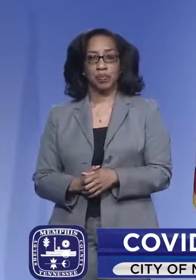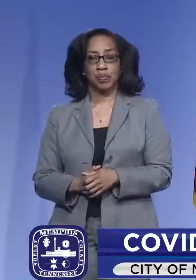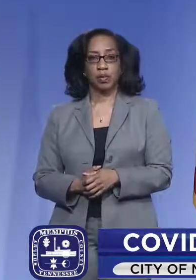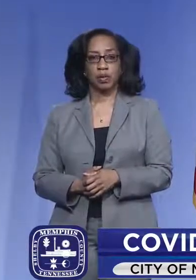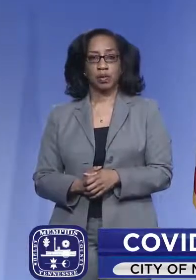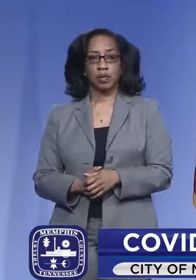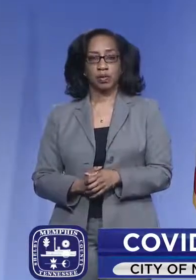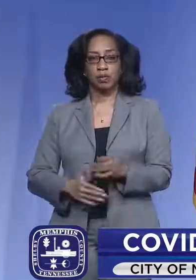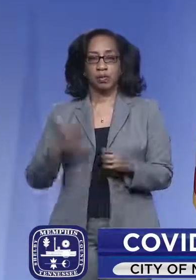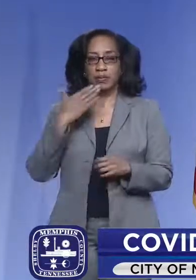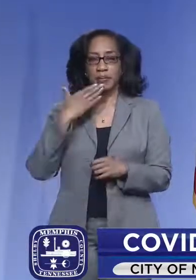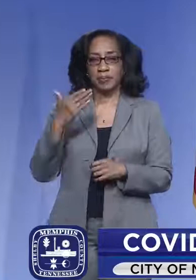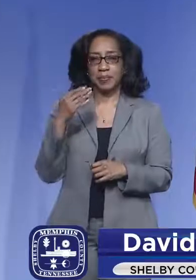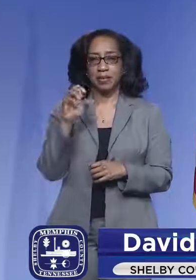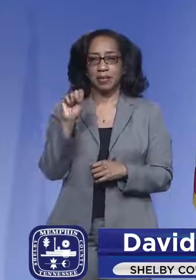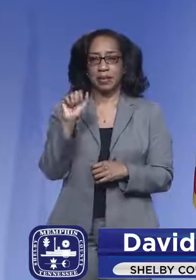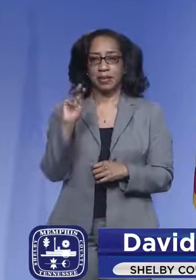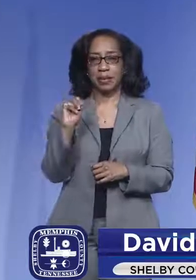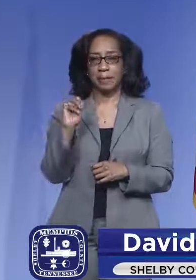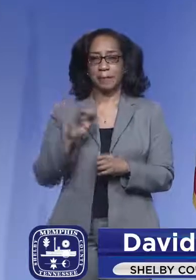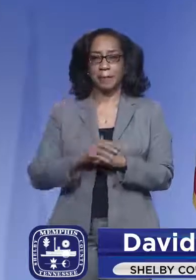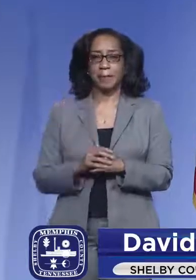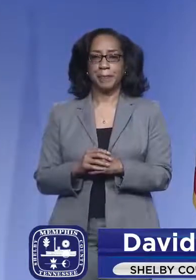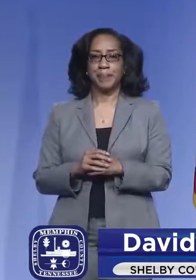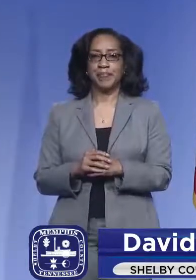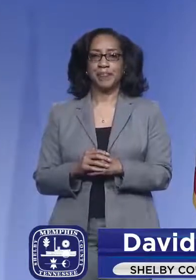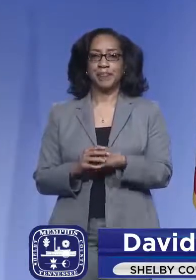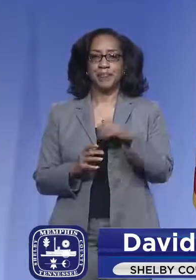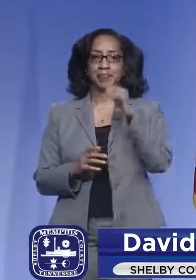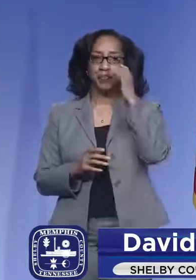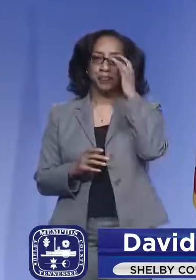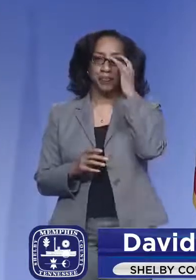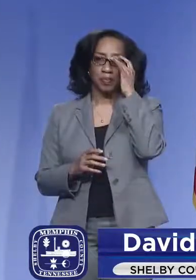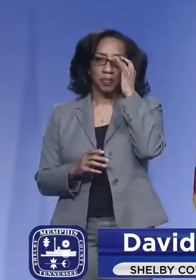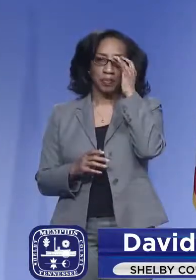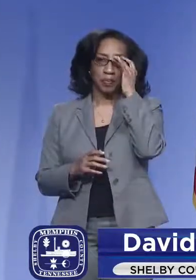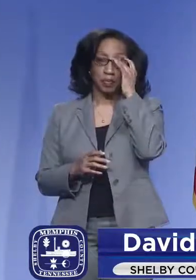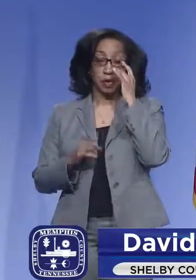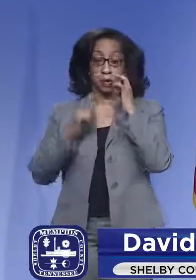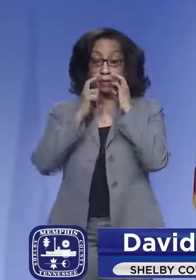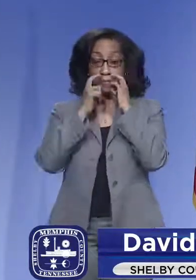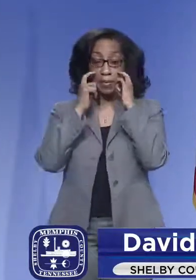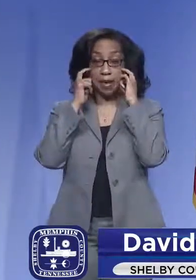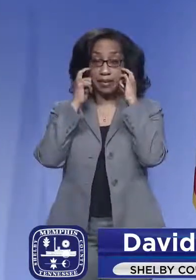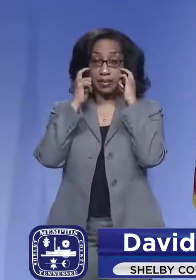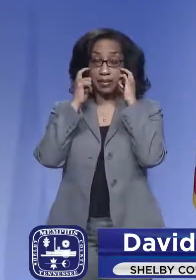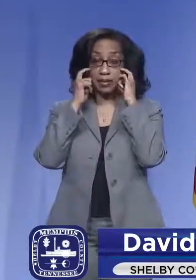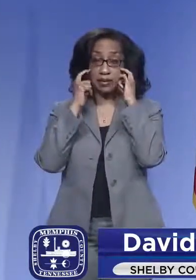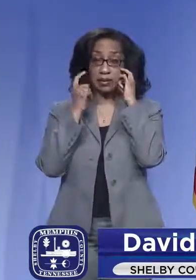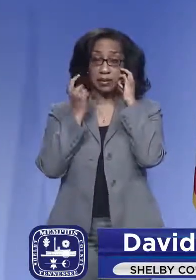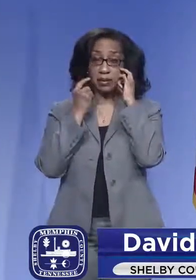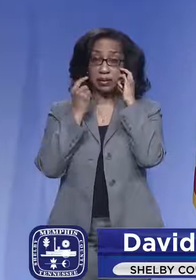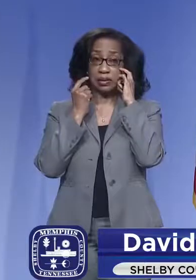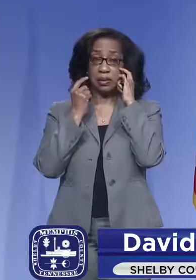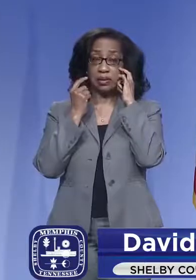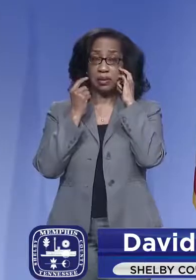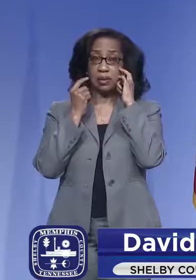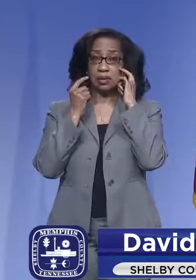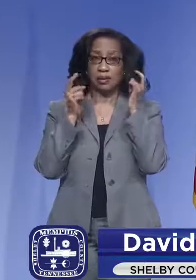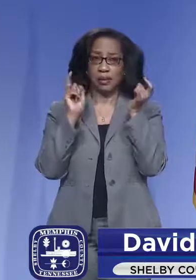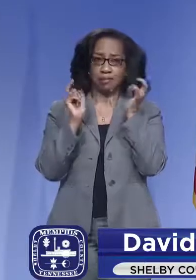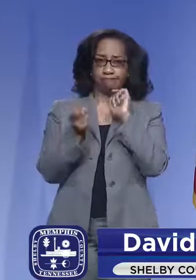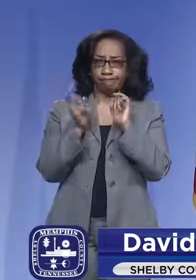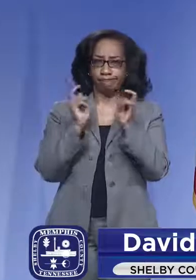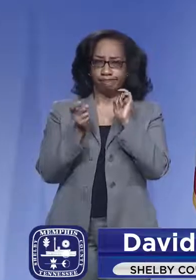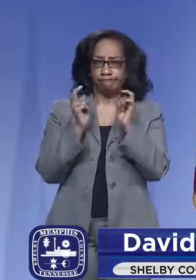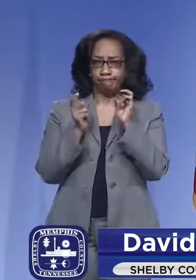So thanks, Sam. As far as the guidance on masking, that is something that continues to change and evolve